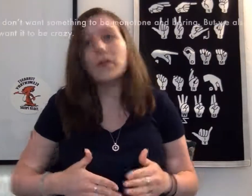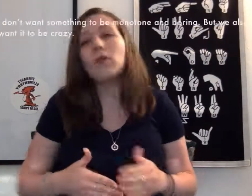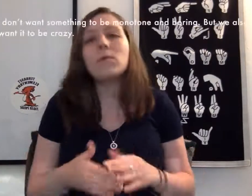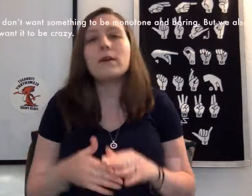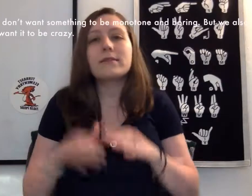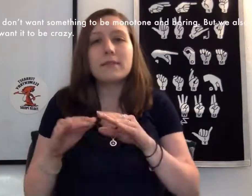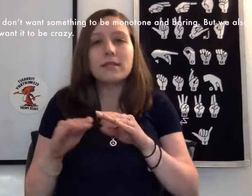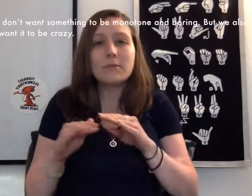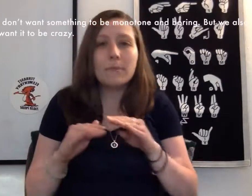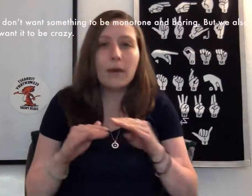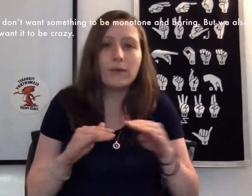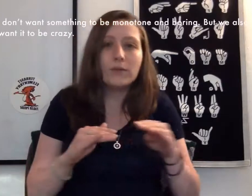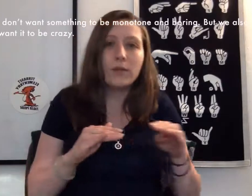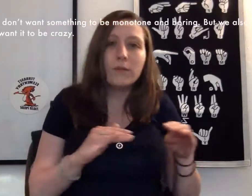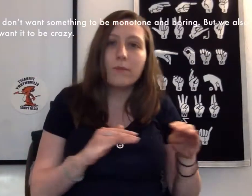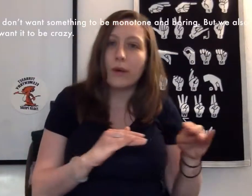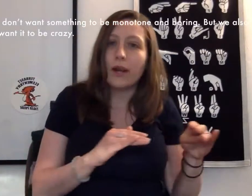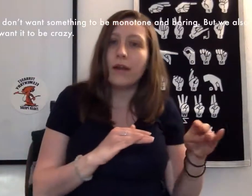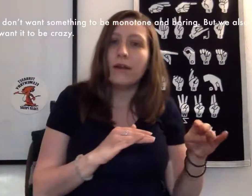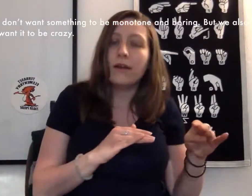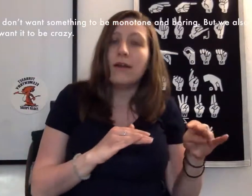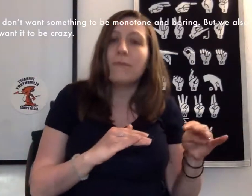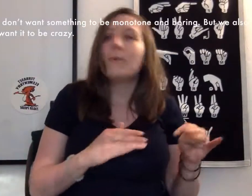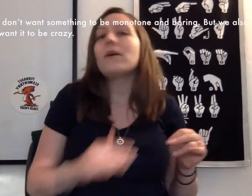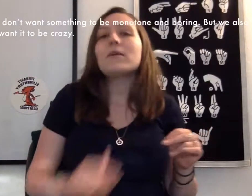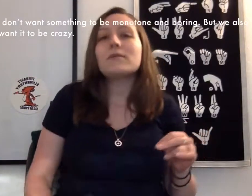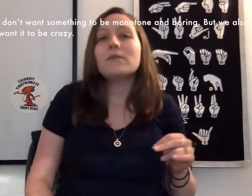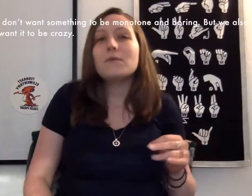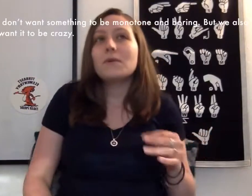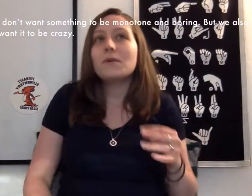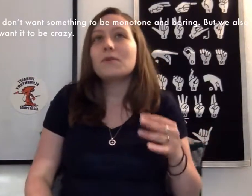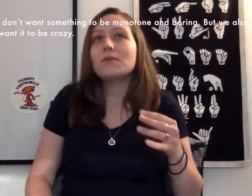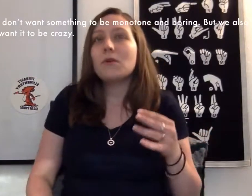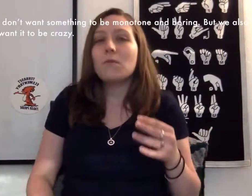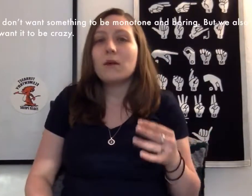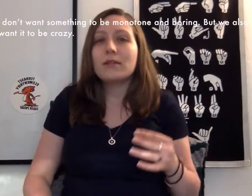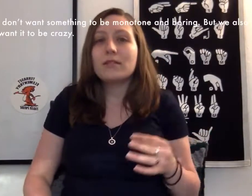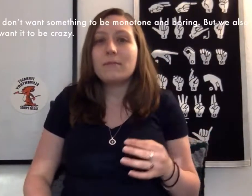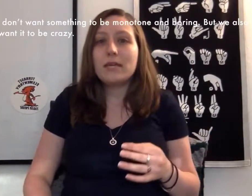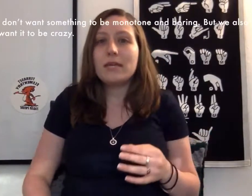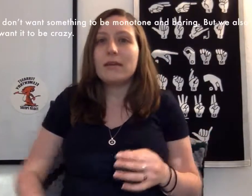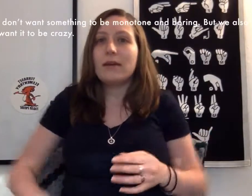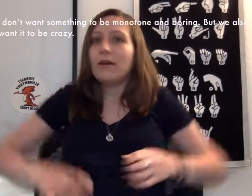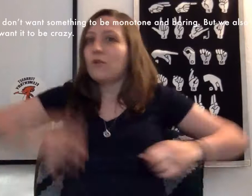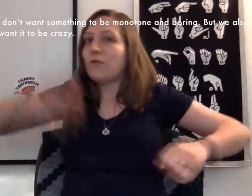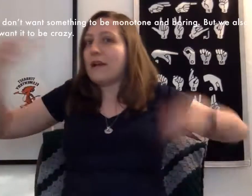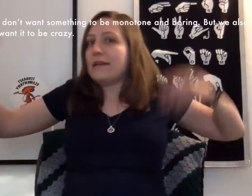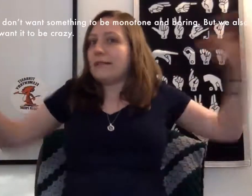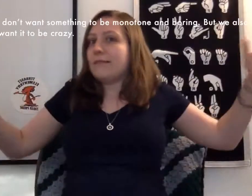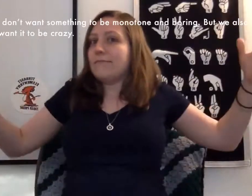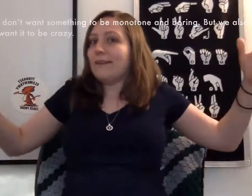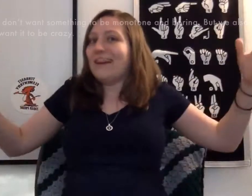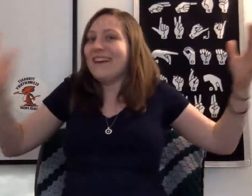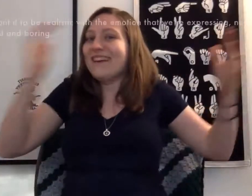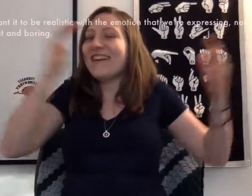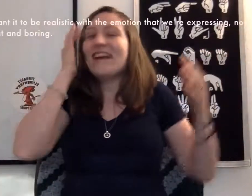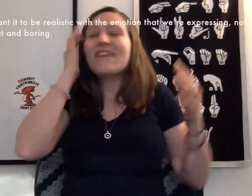want something to be monotone and boring, but we also don't want it to be crazy. We want it